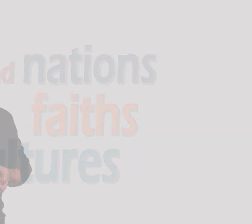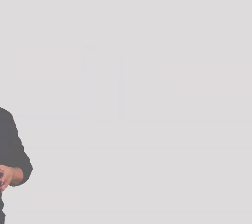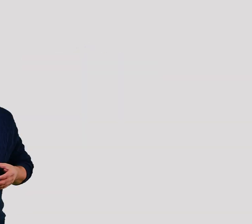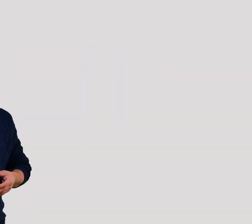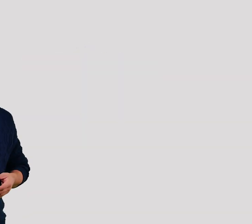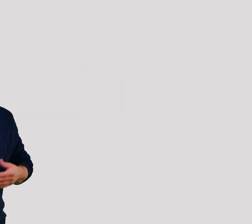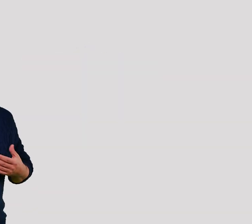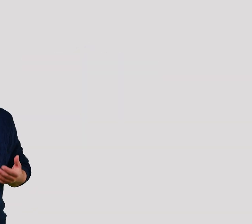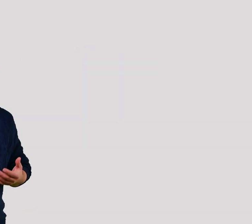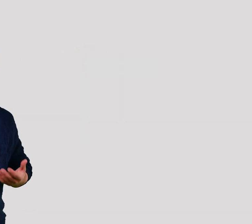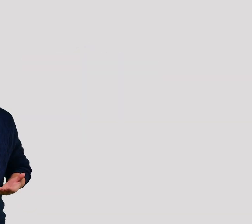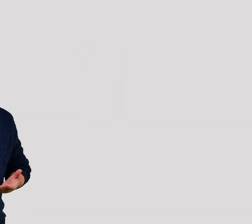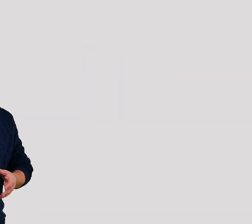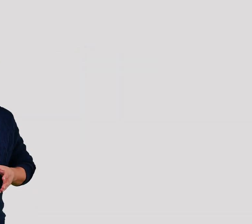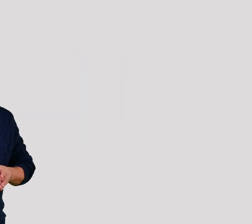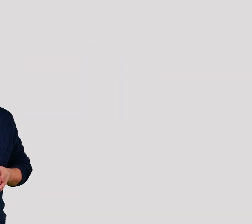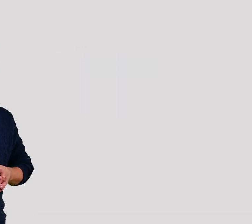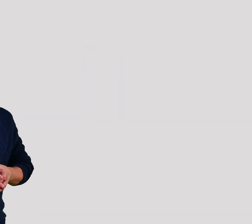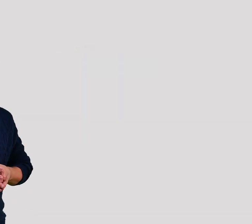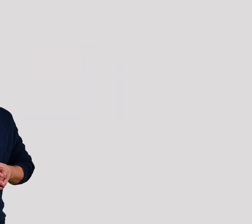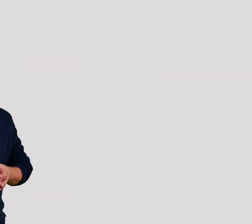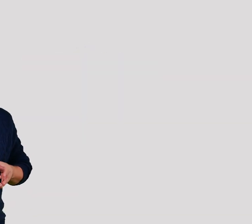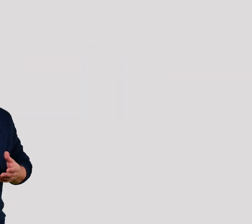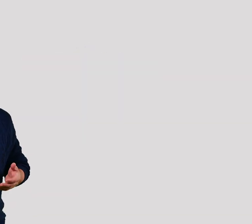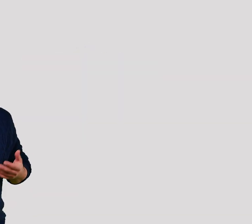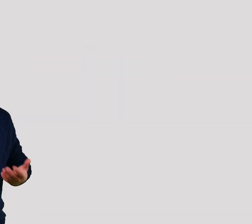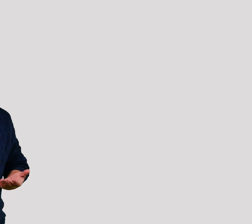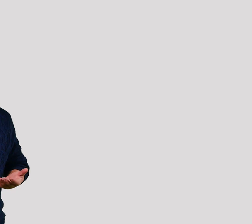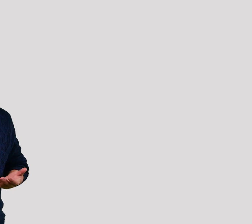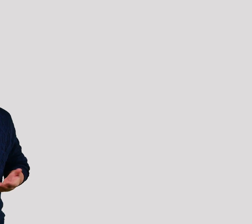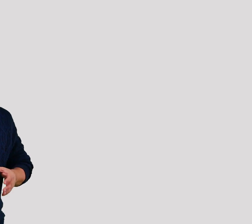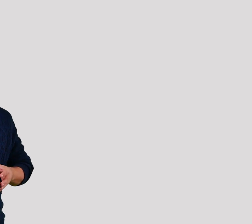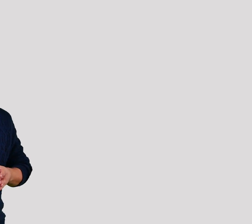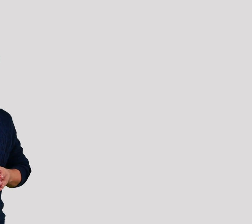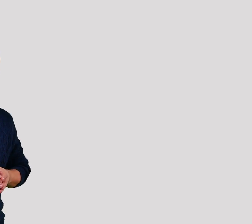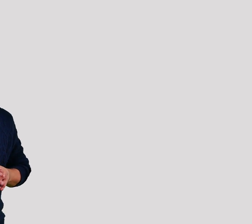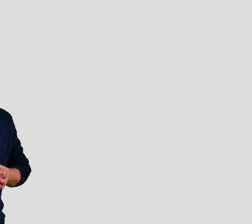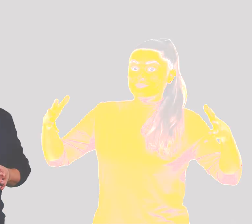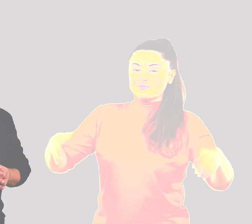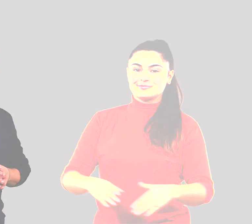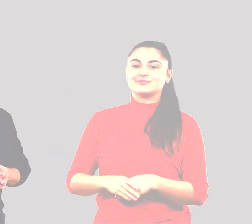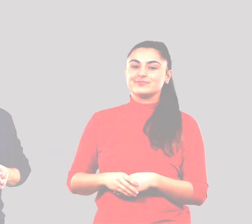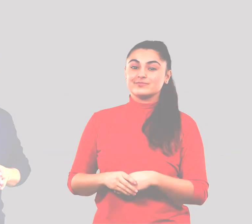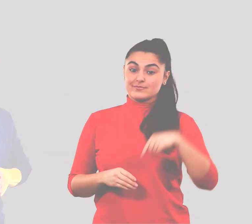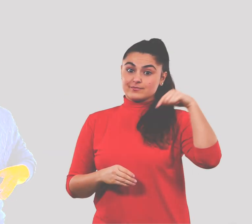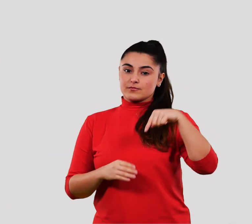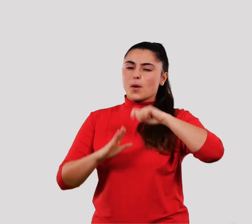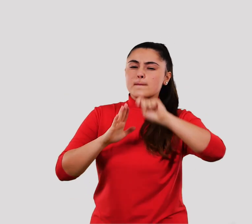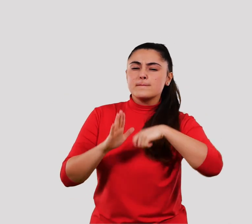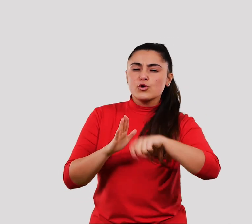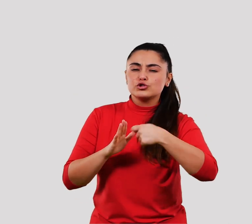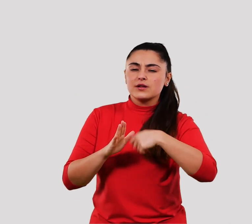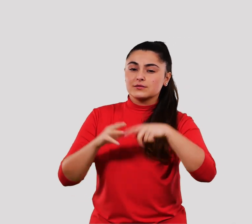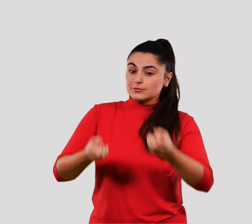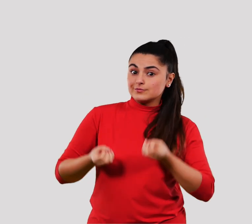existed. Yet in today's world, we can see it occurring more frequently and with greater numbers. The project